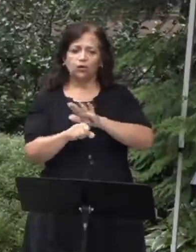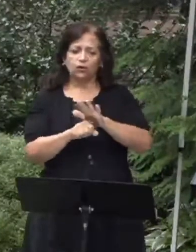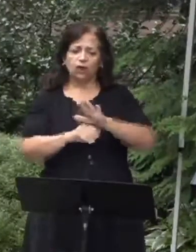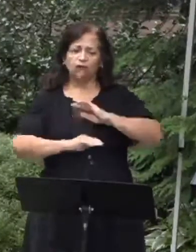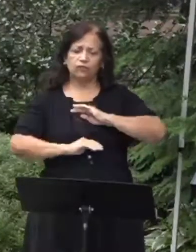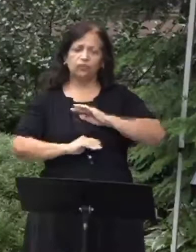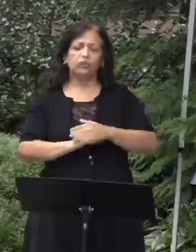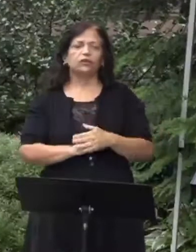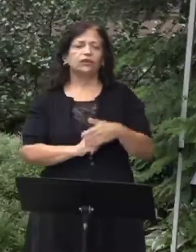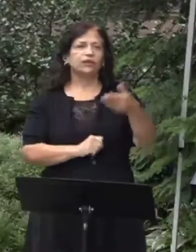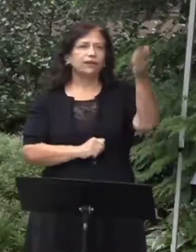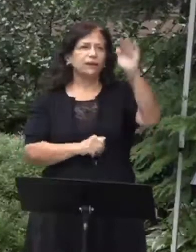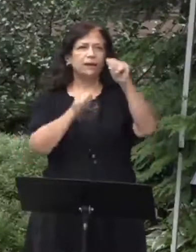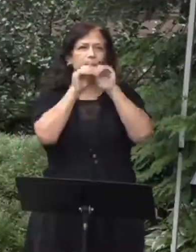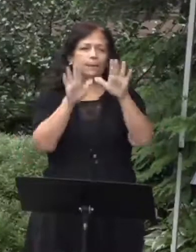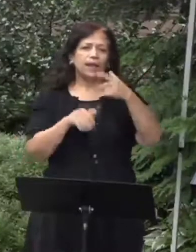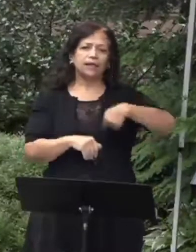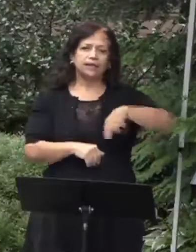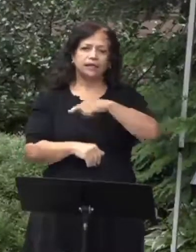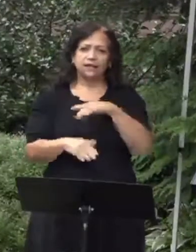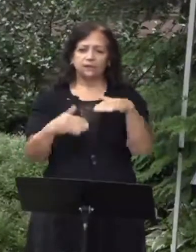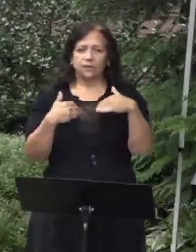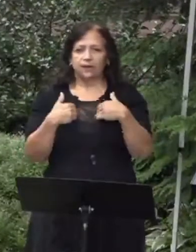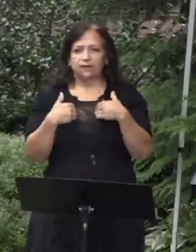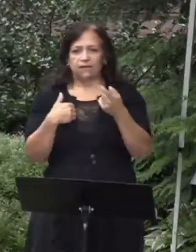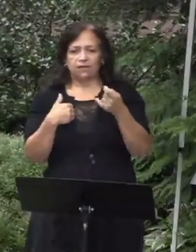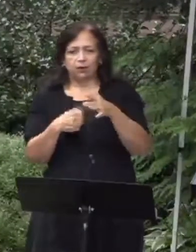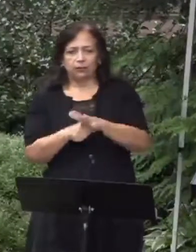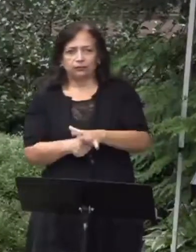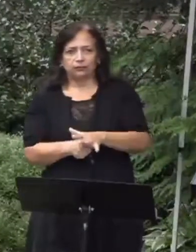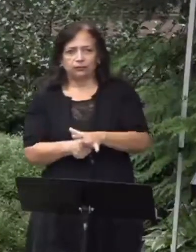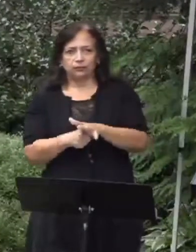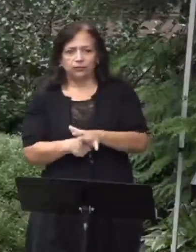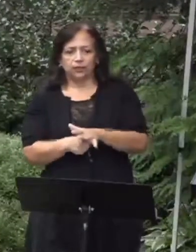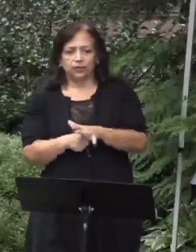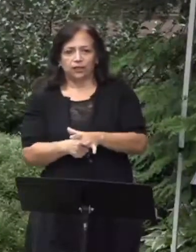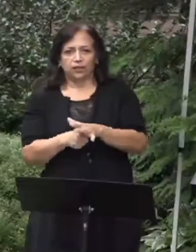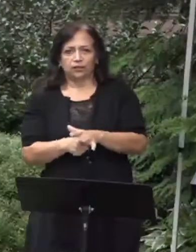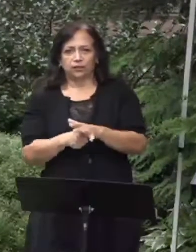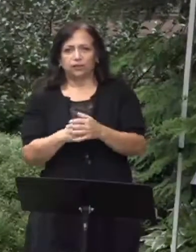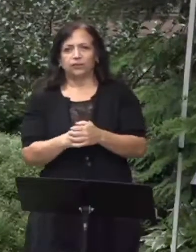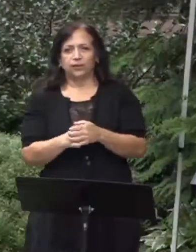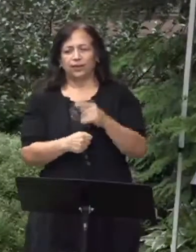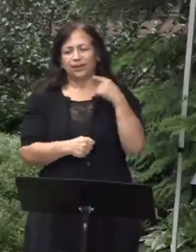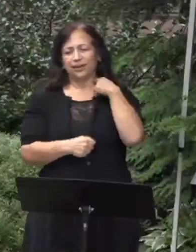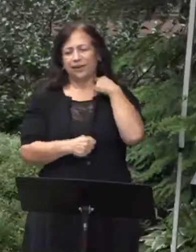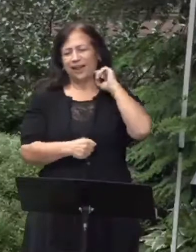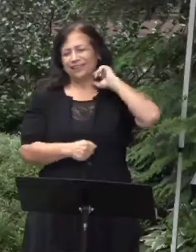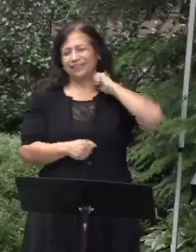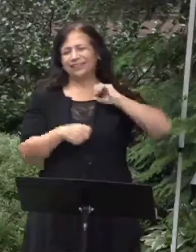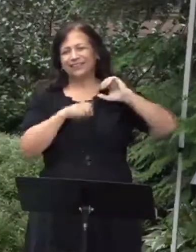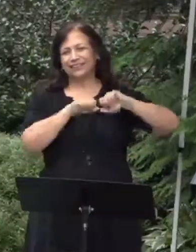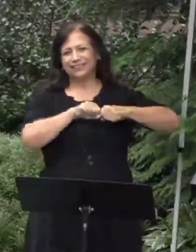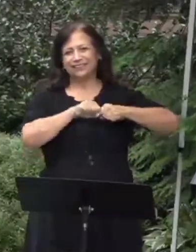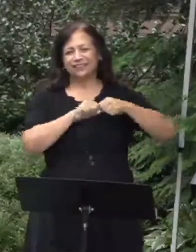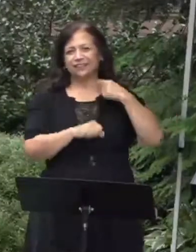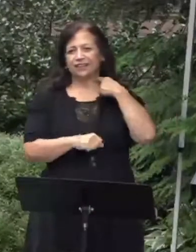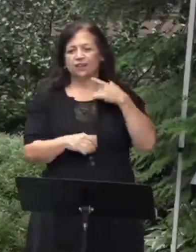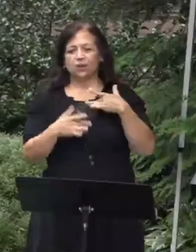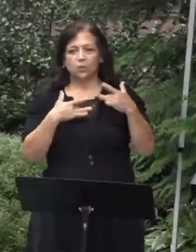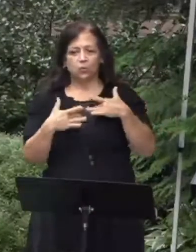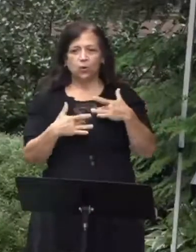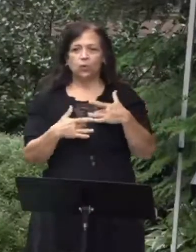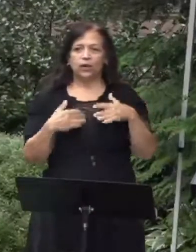And God, bless us who have a little bit of tension in our necks, who are worried, tired,